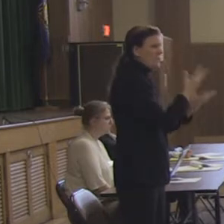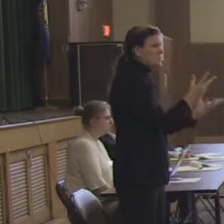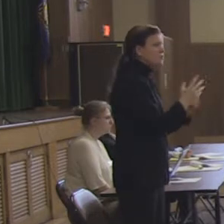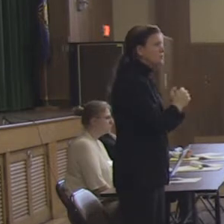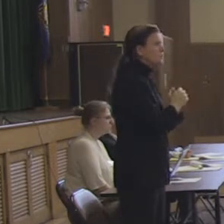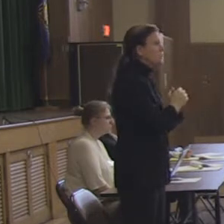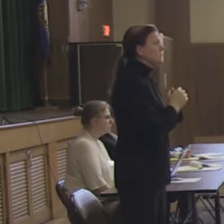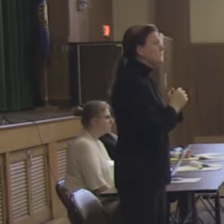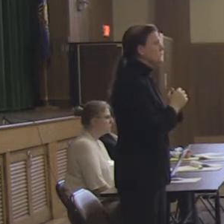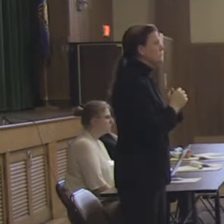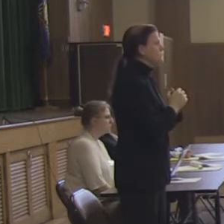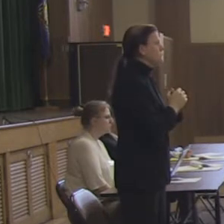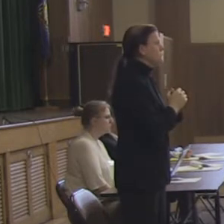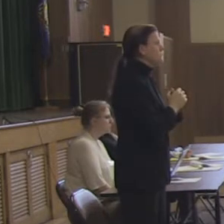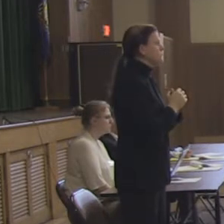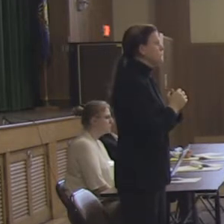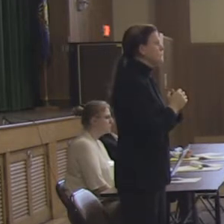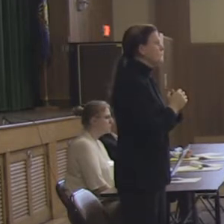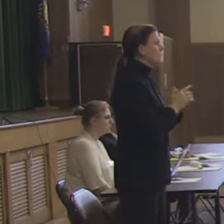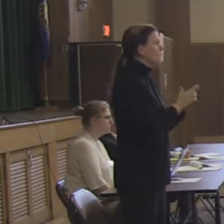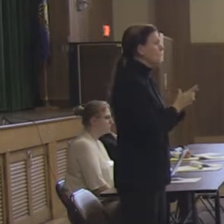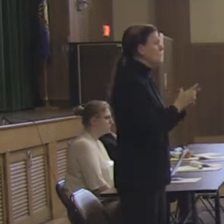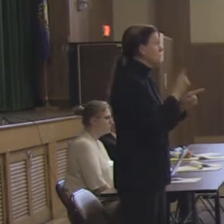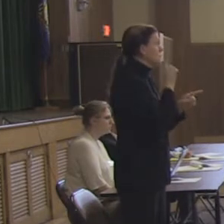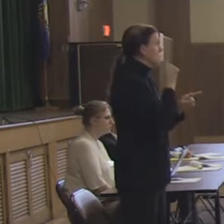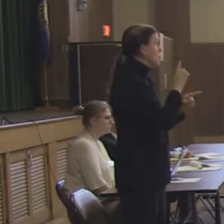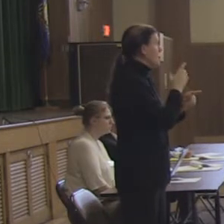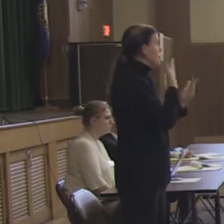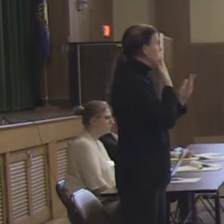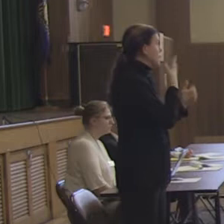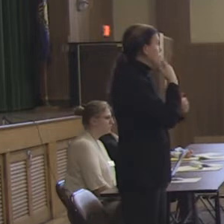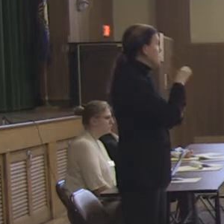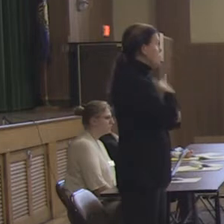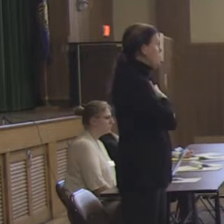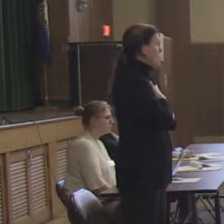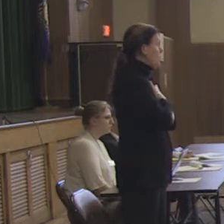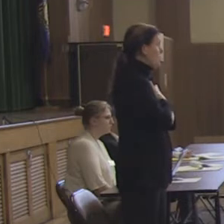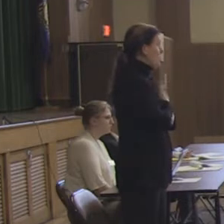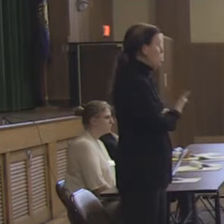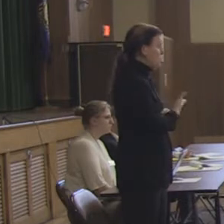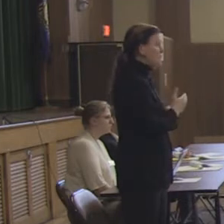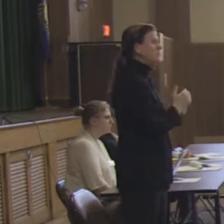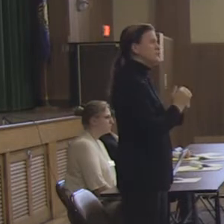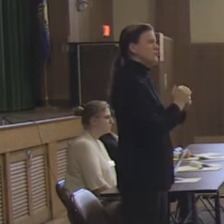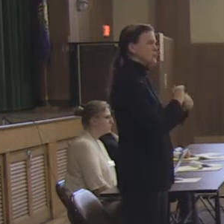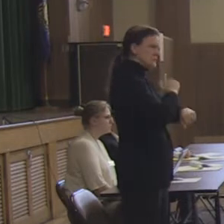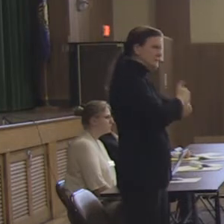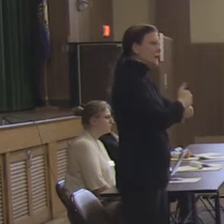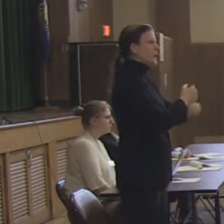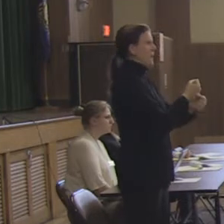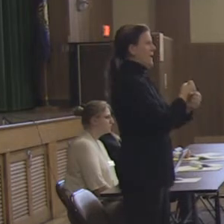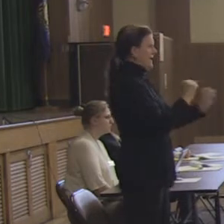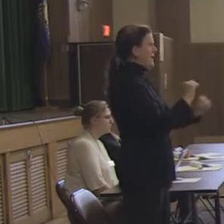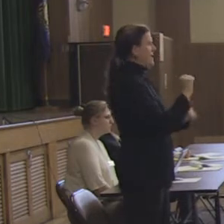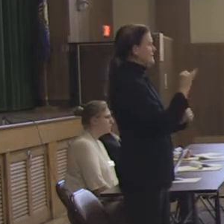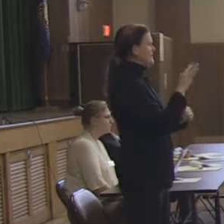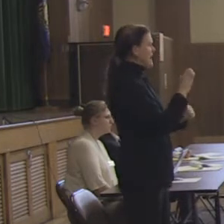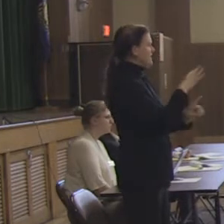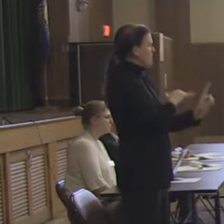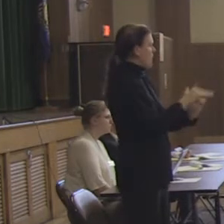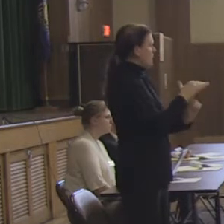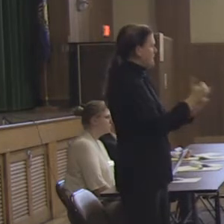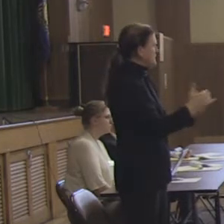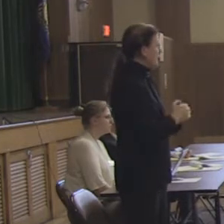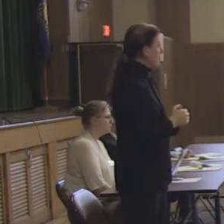I also just want to say how thankful I am to everyone for helping to create a safe, open, honest space for dialogue